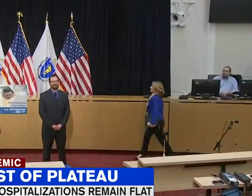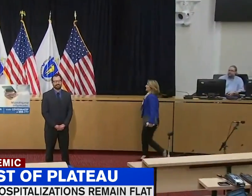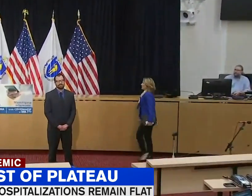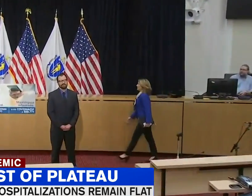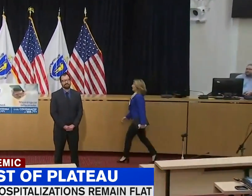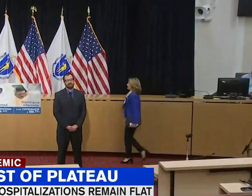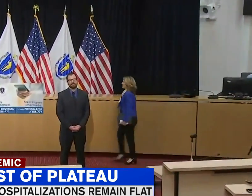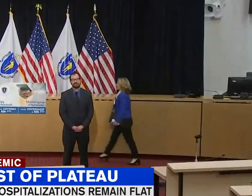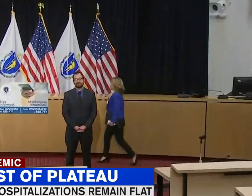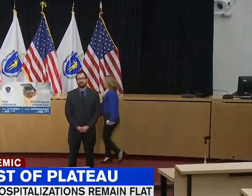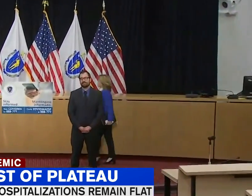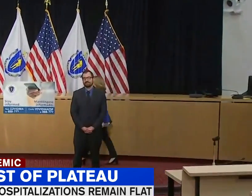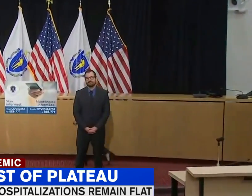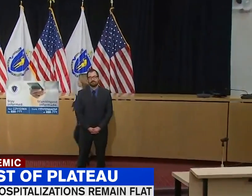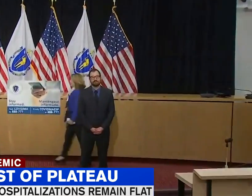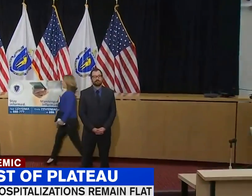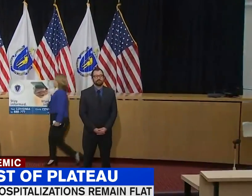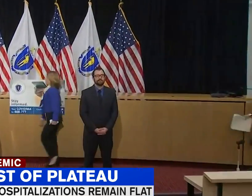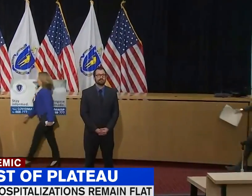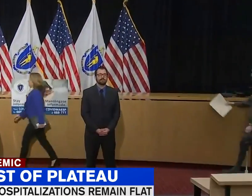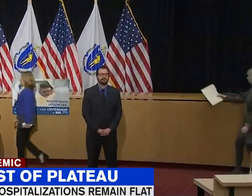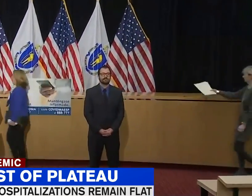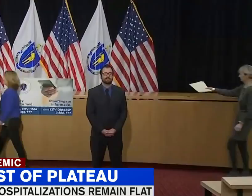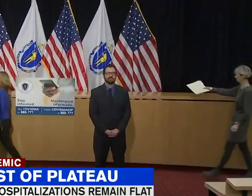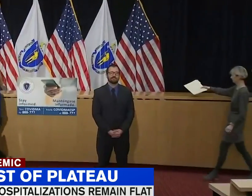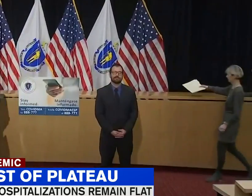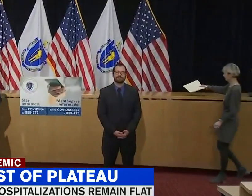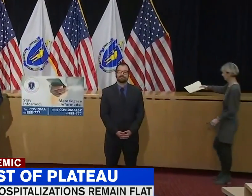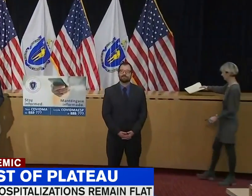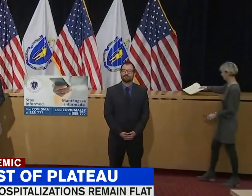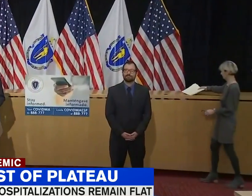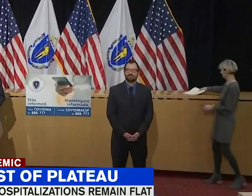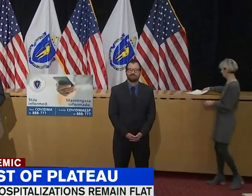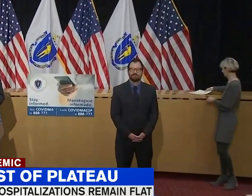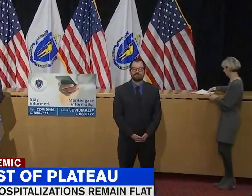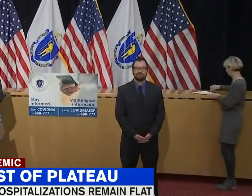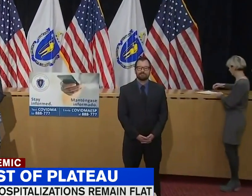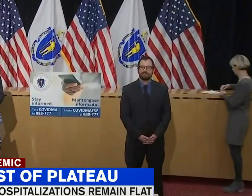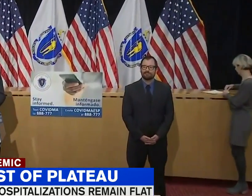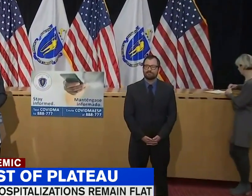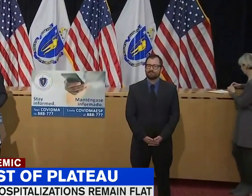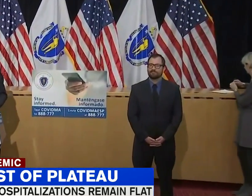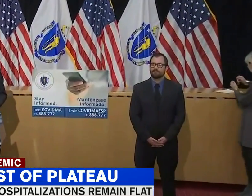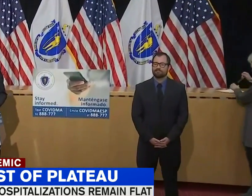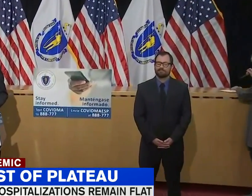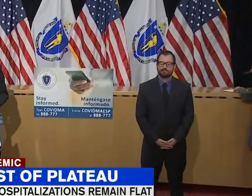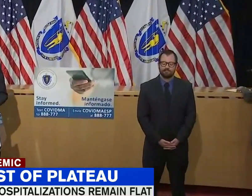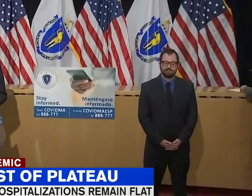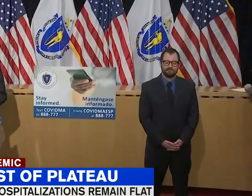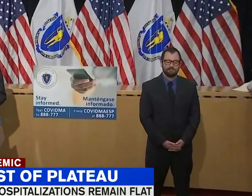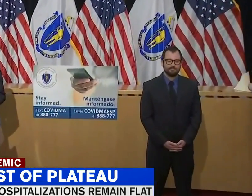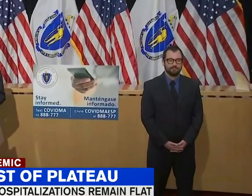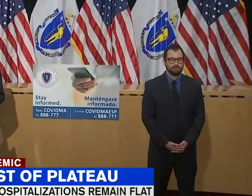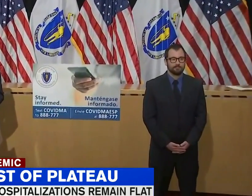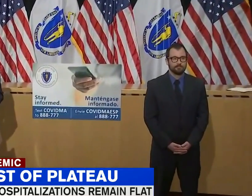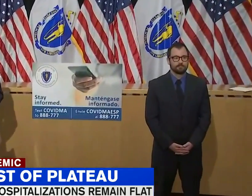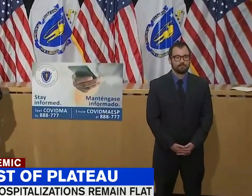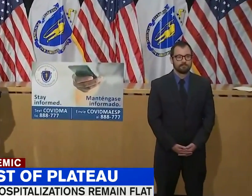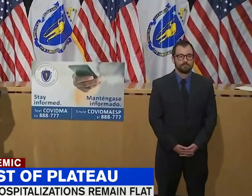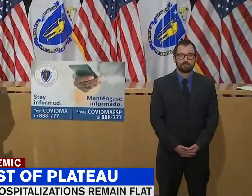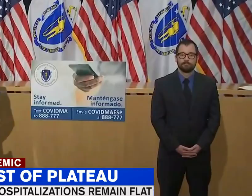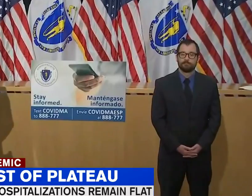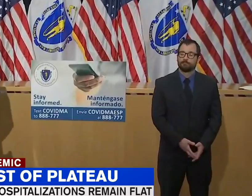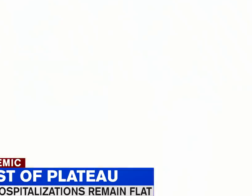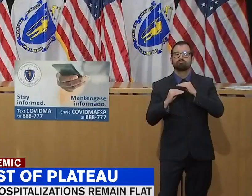hospitalized remains at about 6% and has remained flat for about 15 days now. He said that means we are in the midst of a